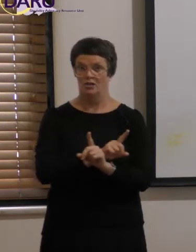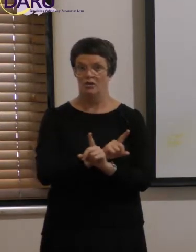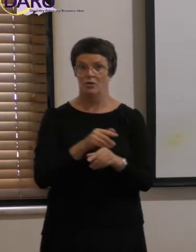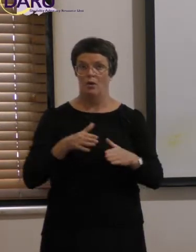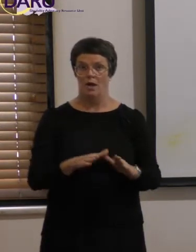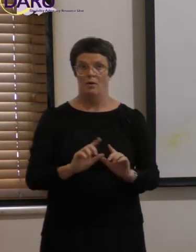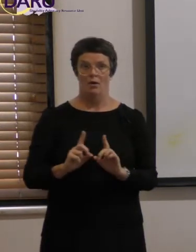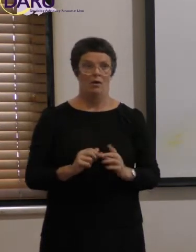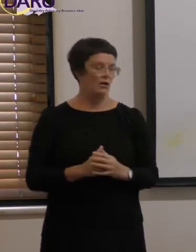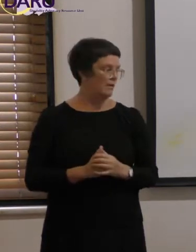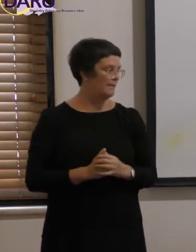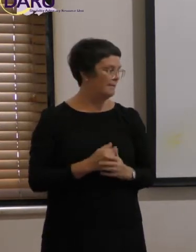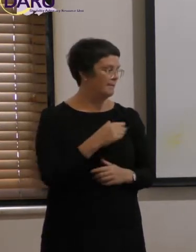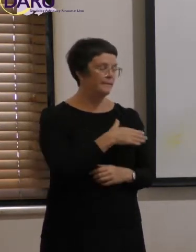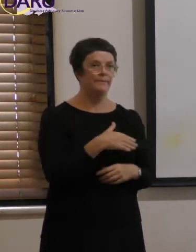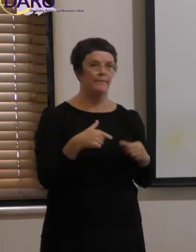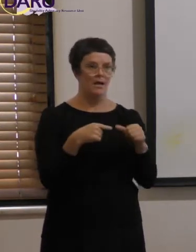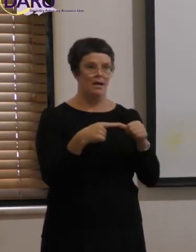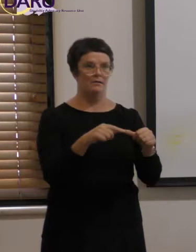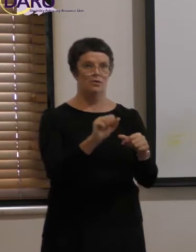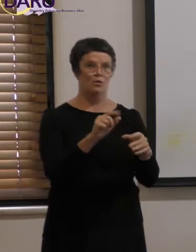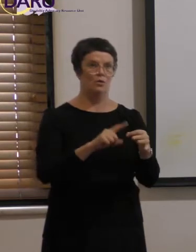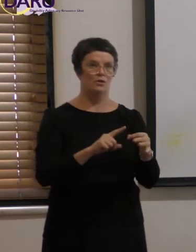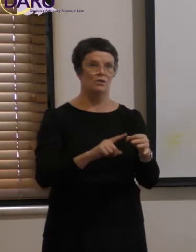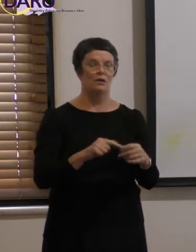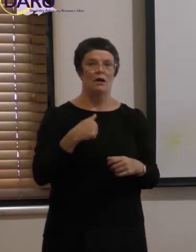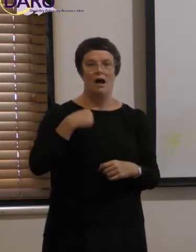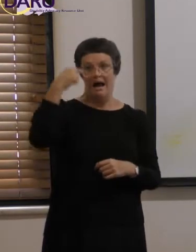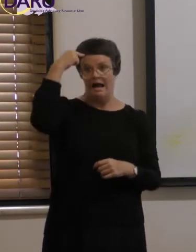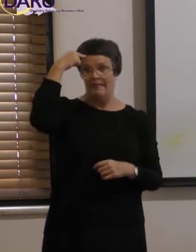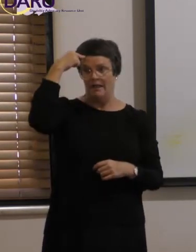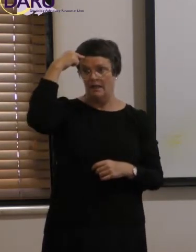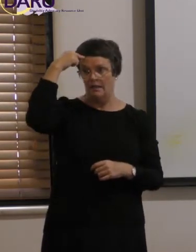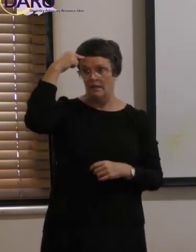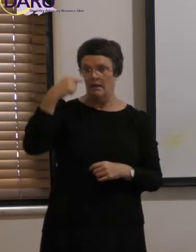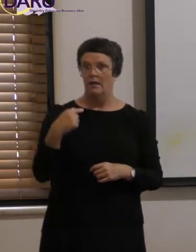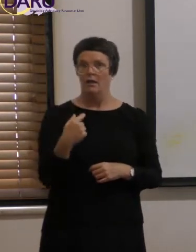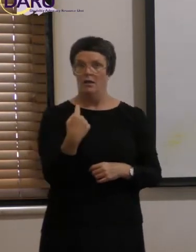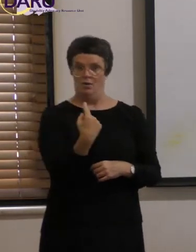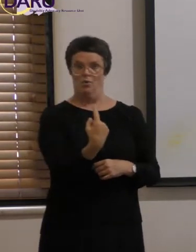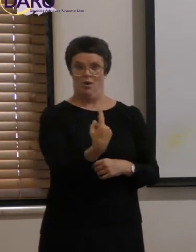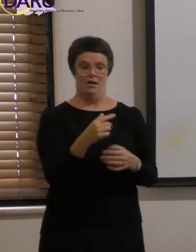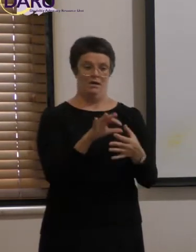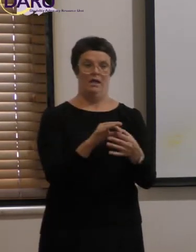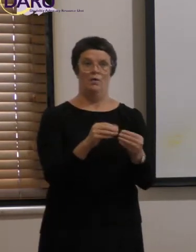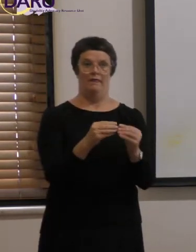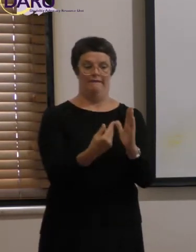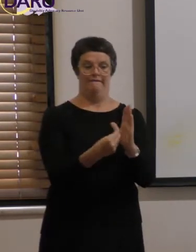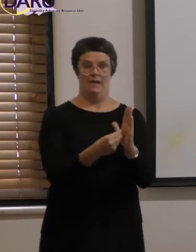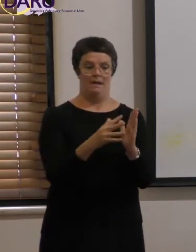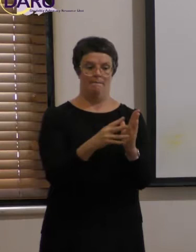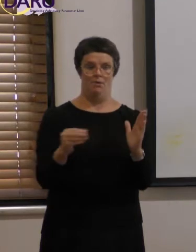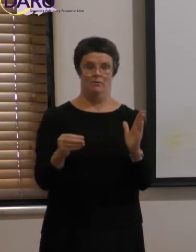There's lots of things to that question. I think one is around the funding model that is now being proposed with this